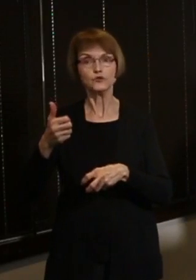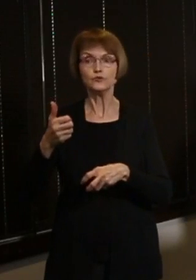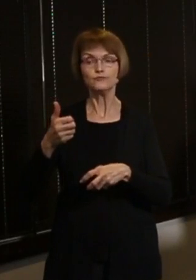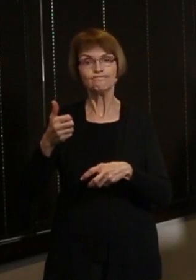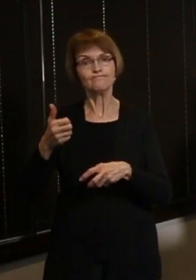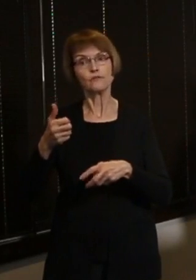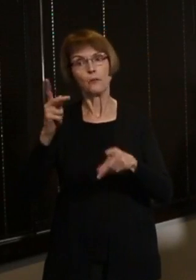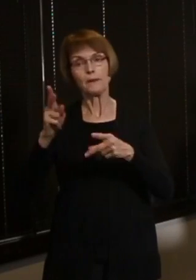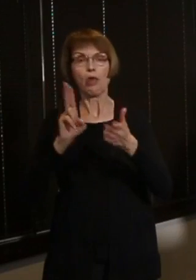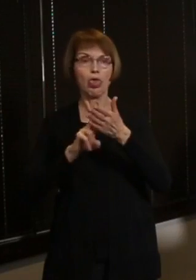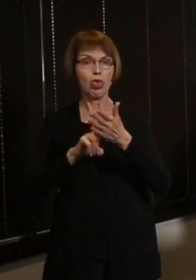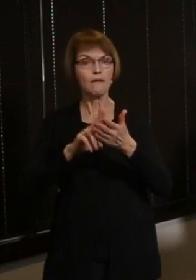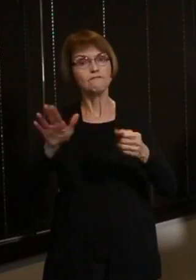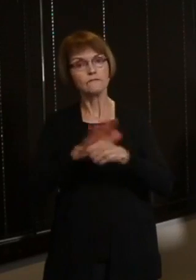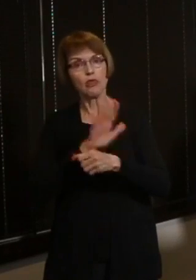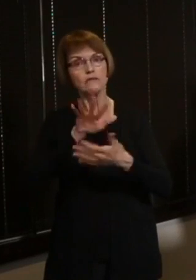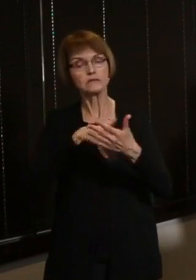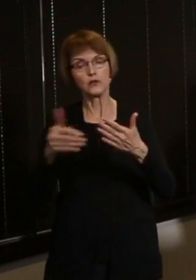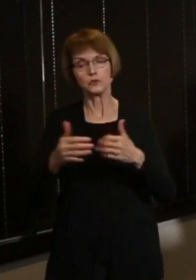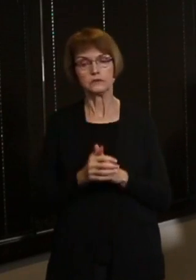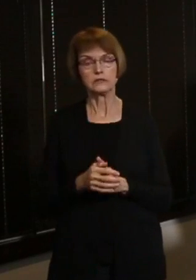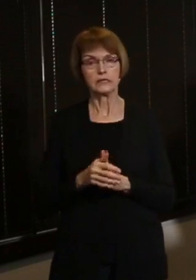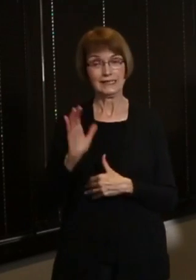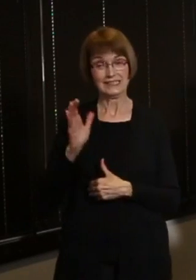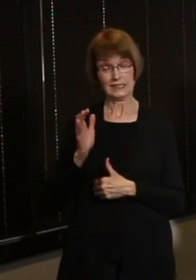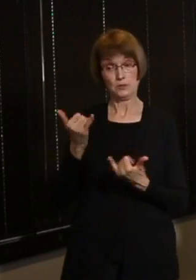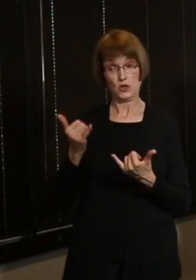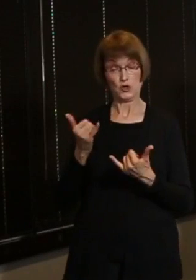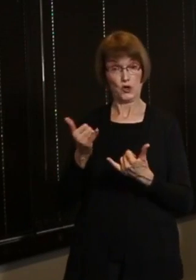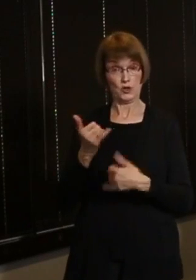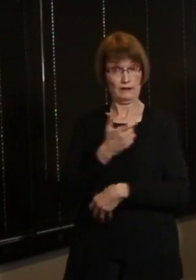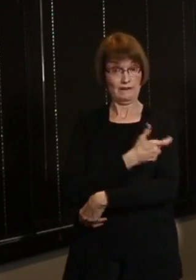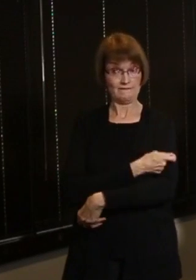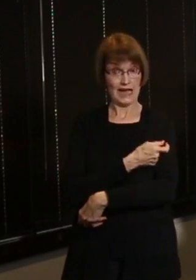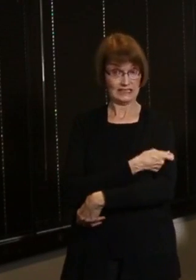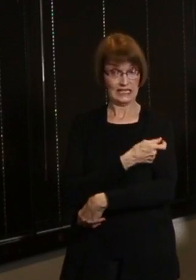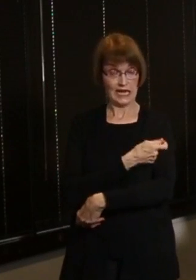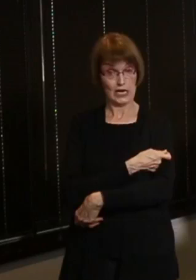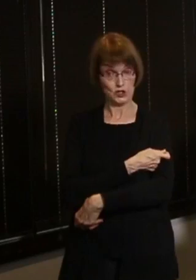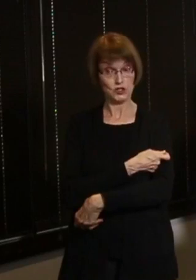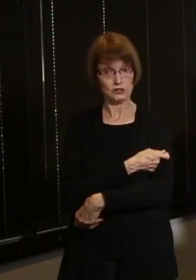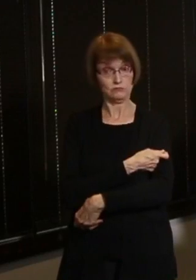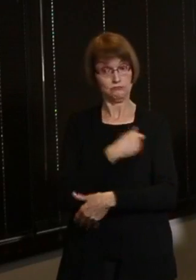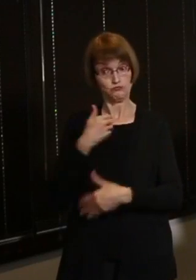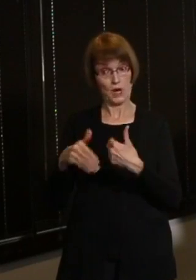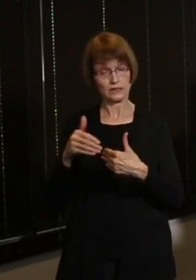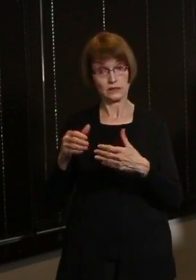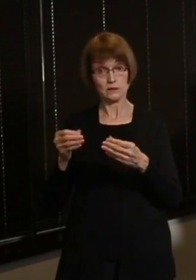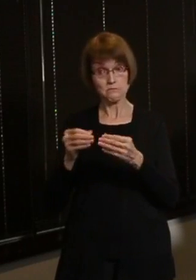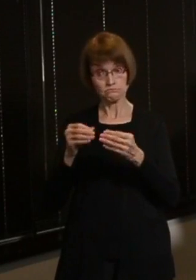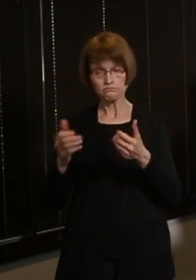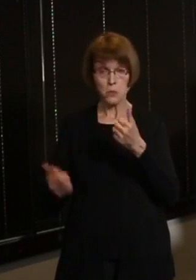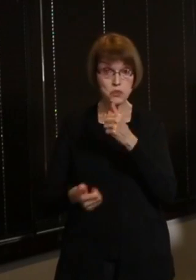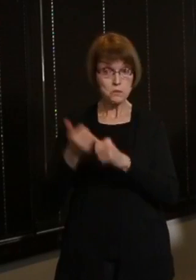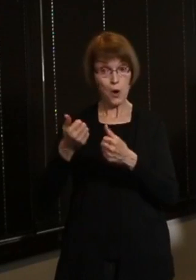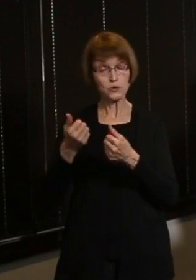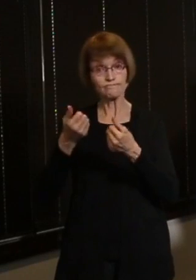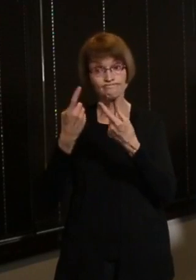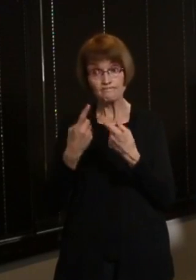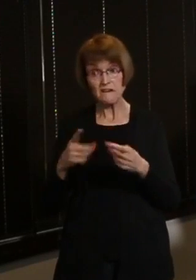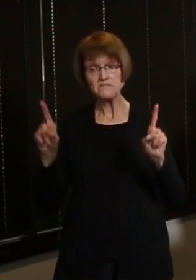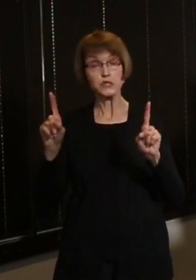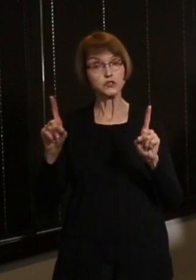schedules. Does it seem the current vaccination methods are the most efficient to get the vaccine